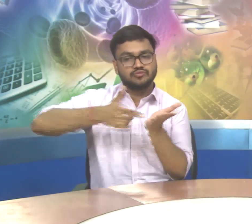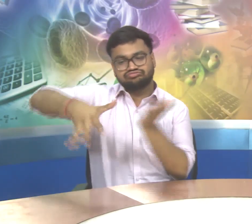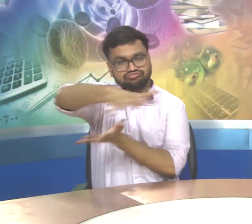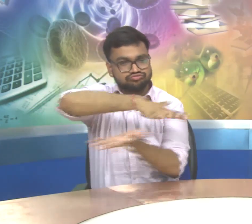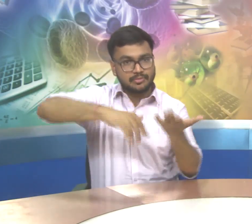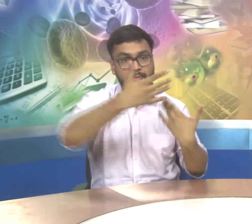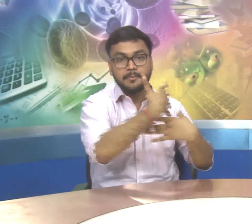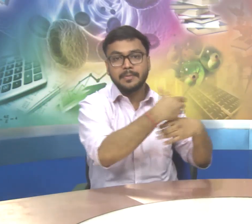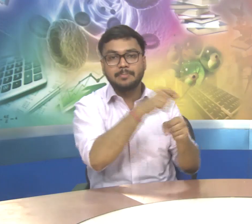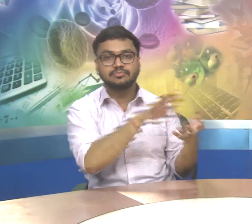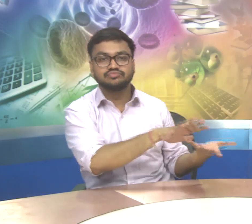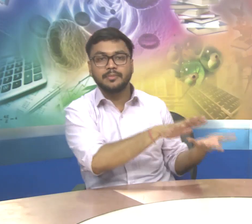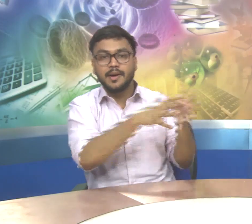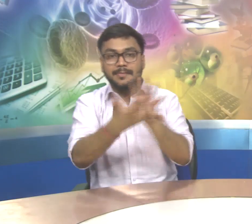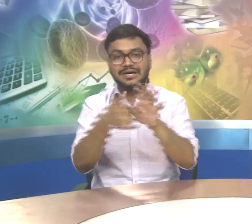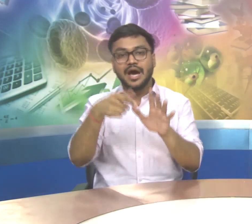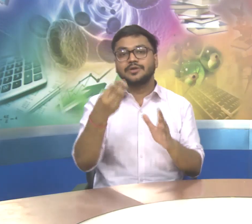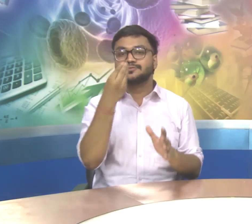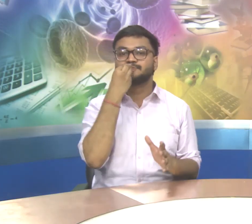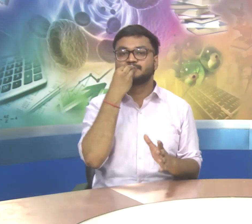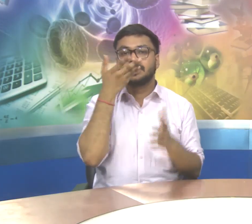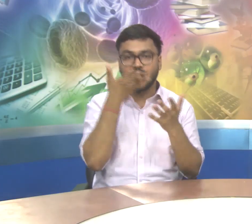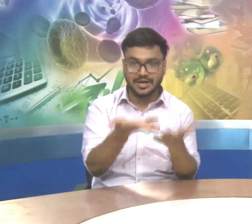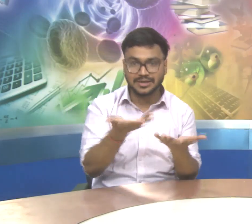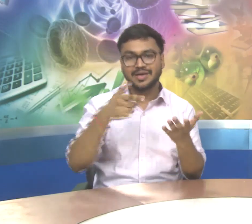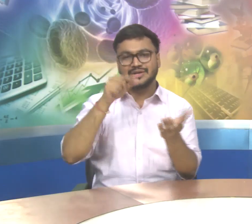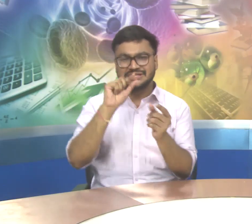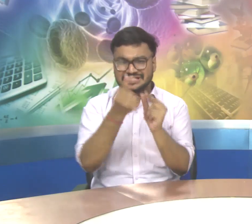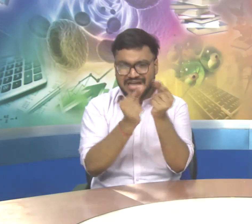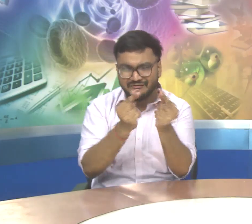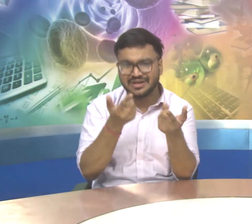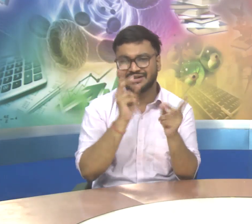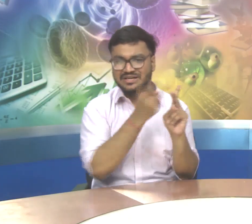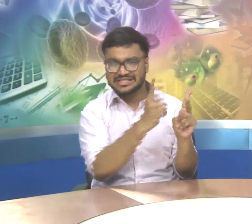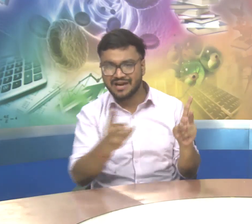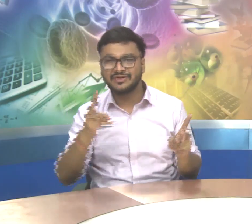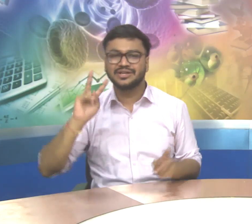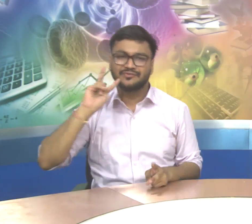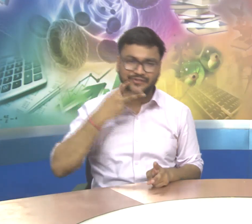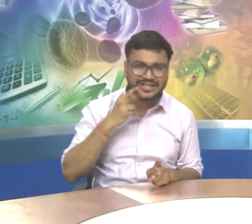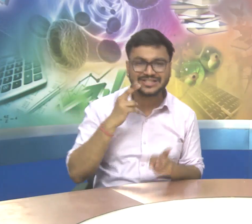They provide food for grains, pulses and vegetables.